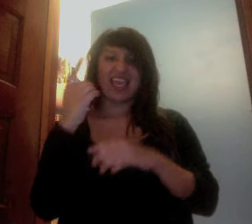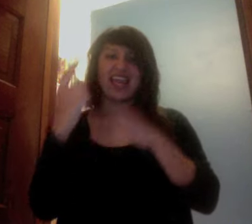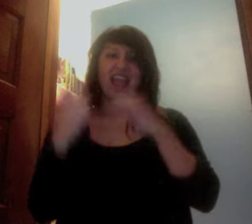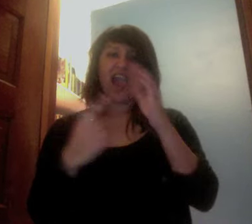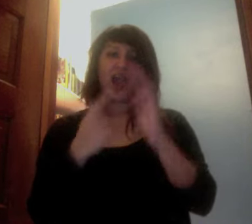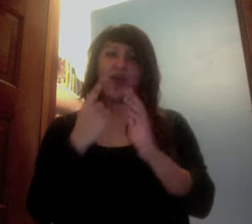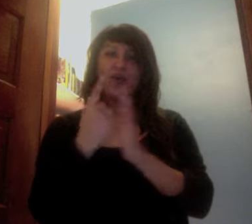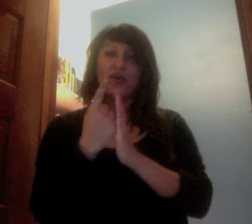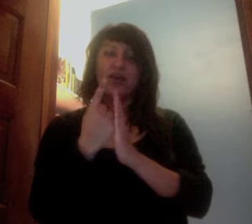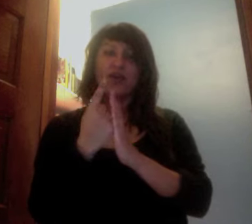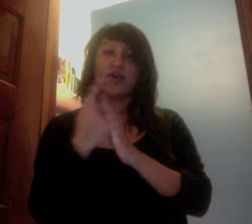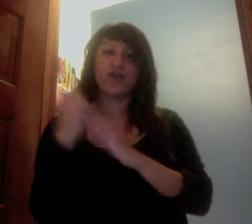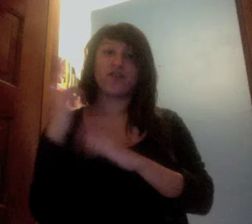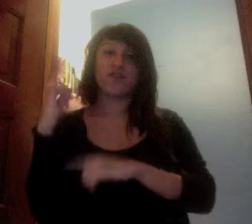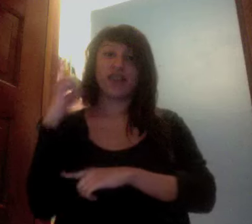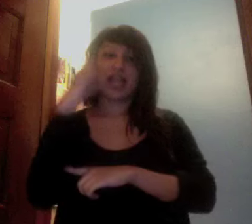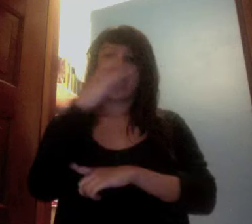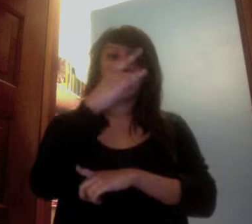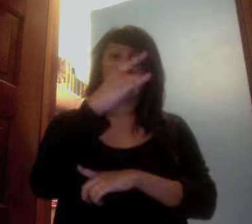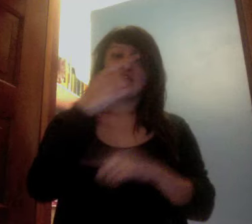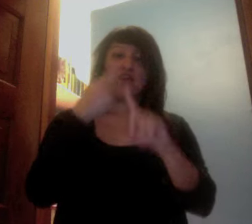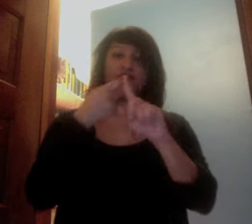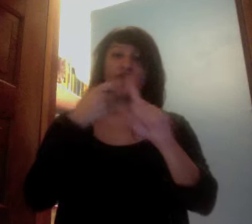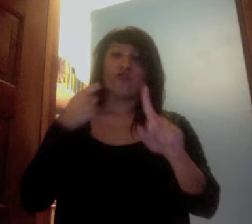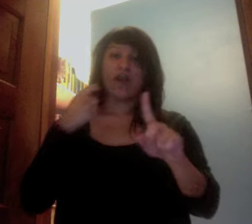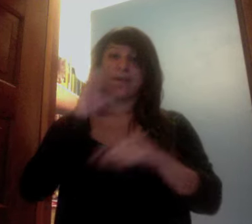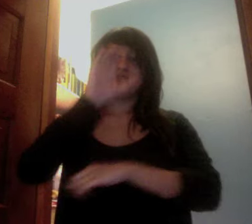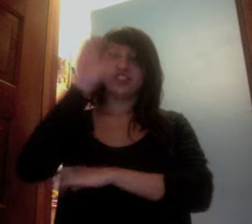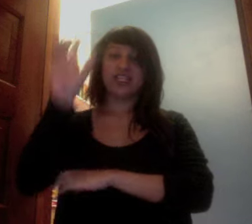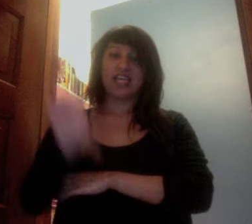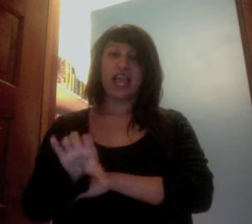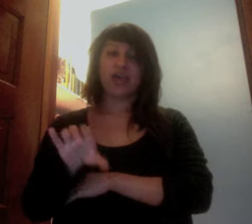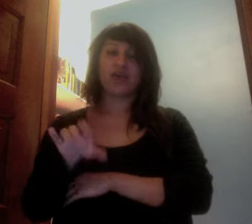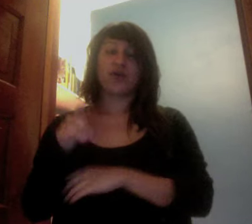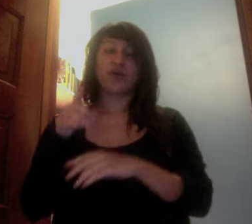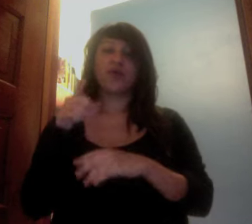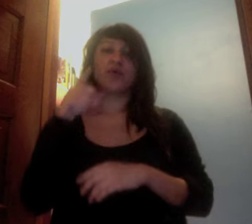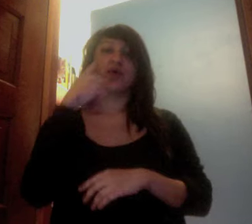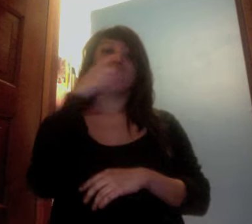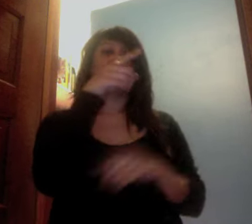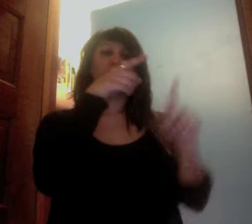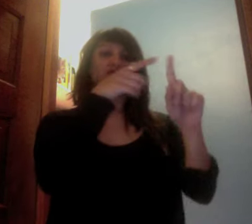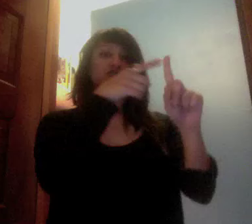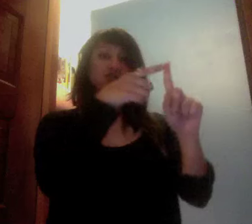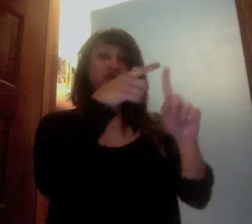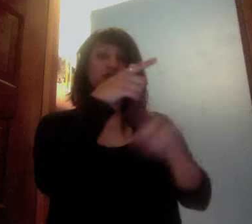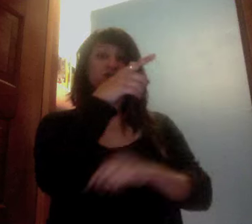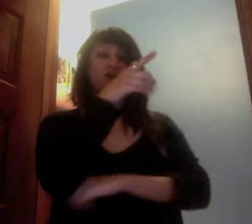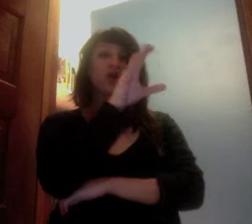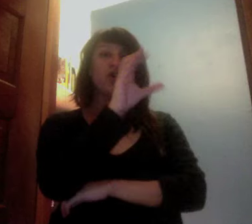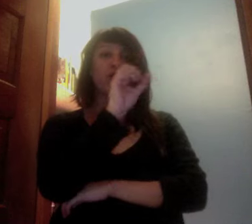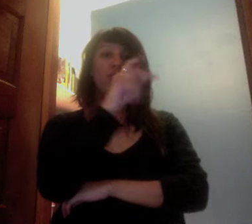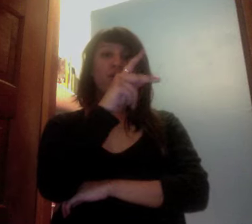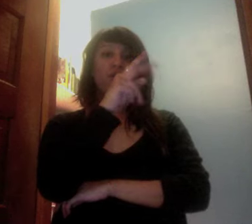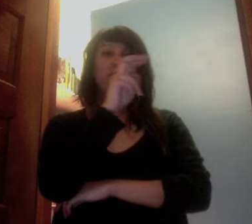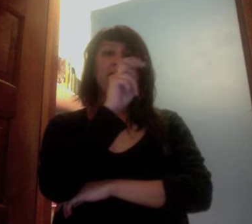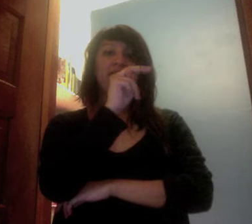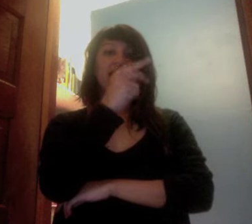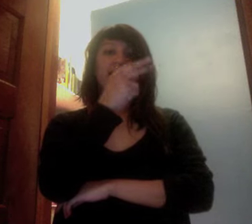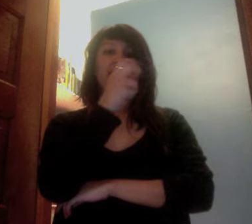from Chicago to Copenhagen nonstop. It was an overnight flight. I got really lucky